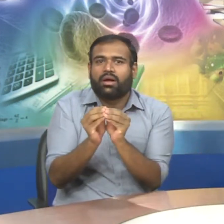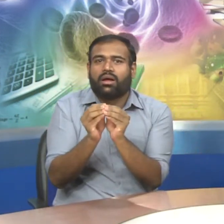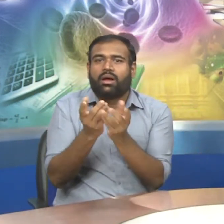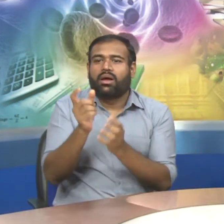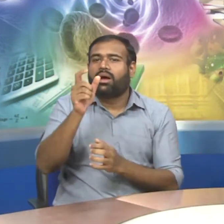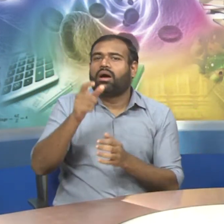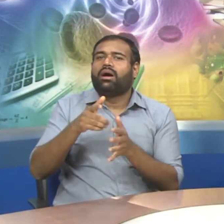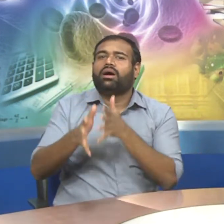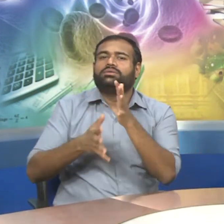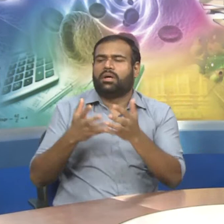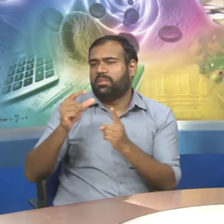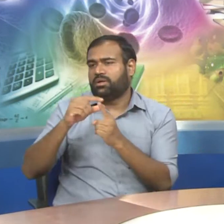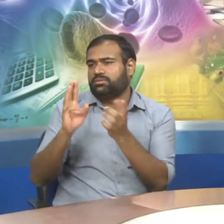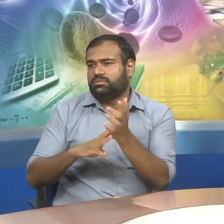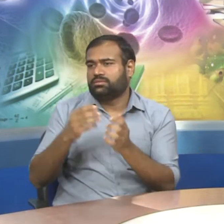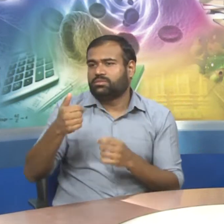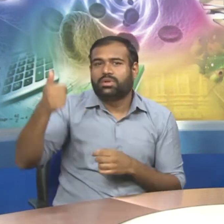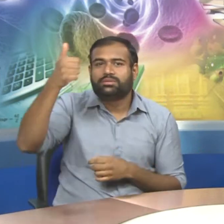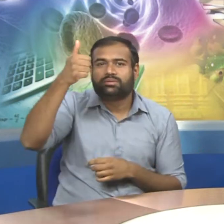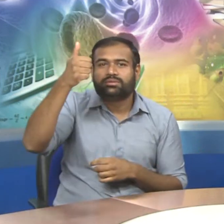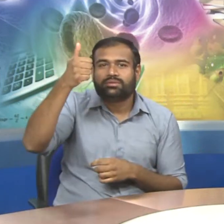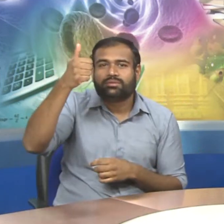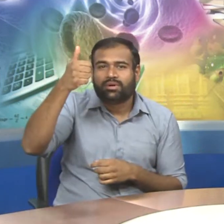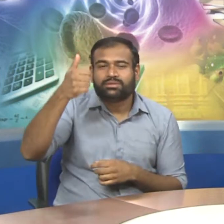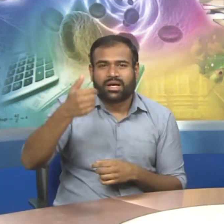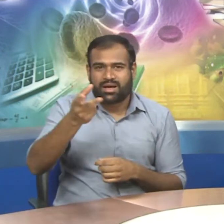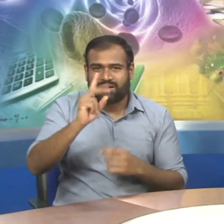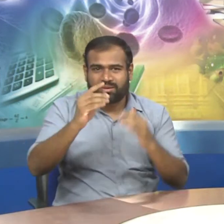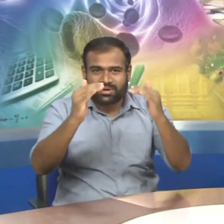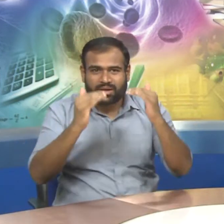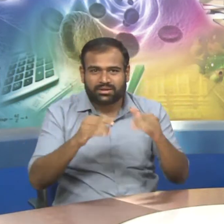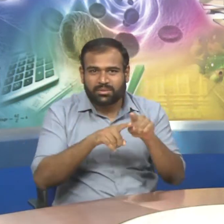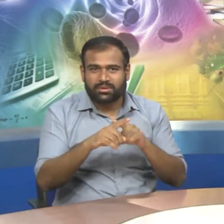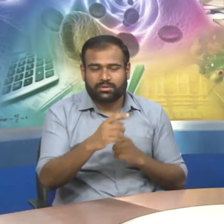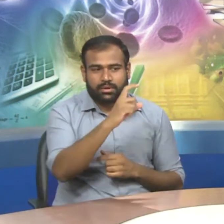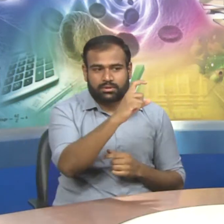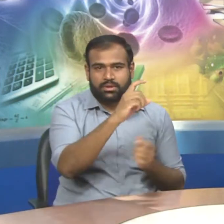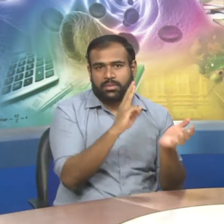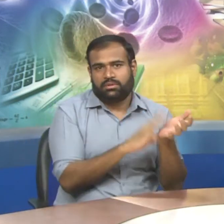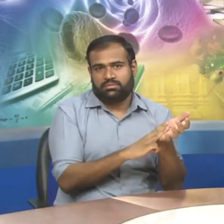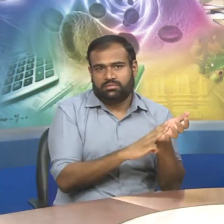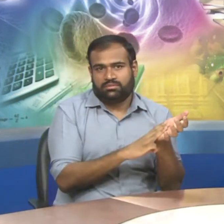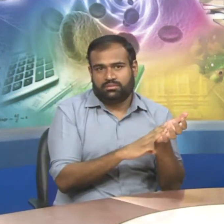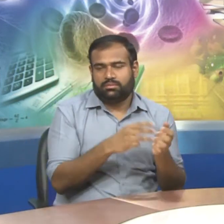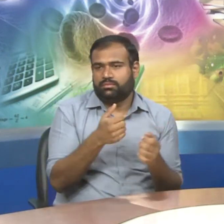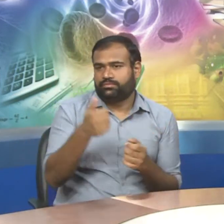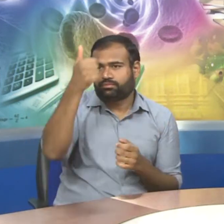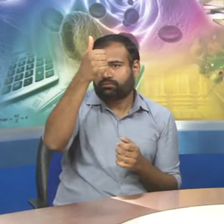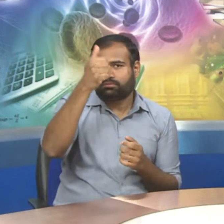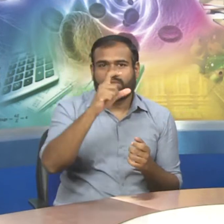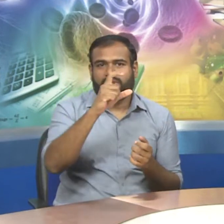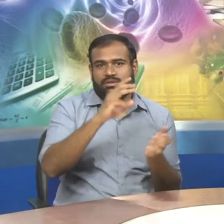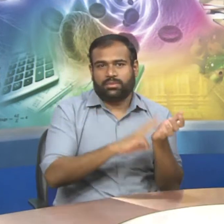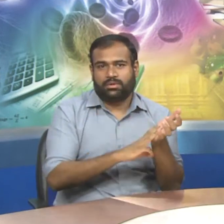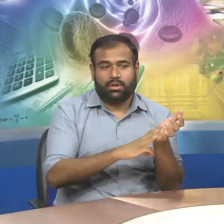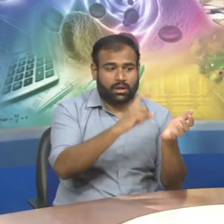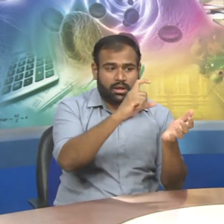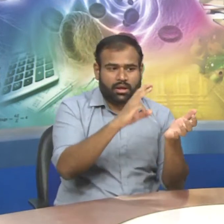So these 3 signs will be used together and it create a new sign. And similarly, you can see the next